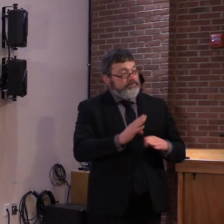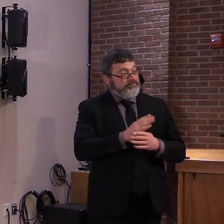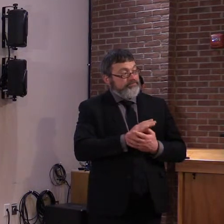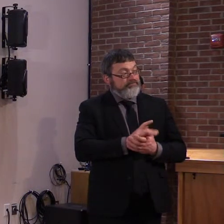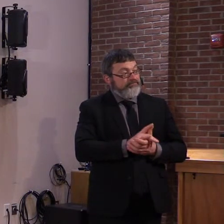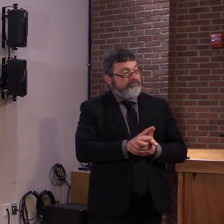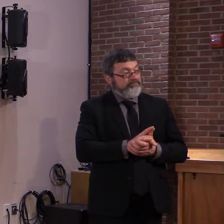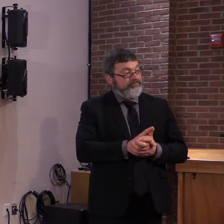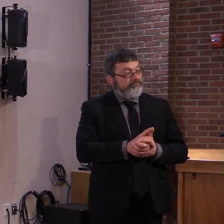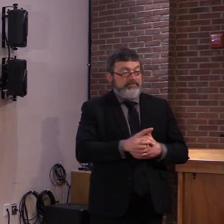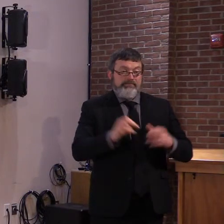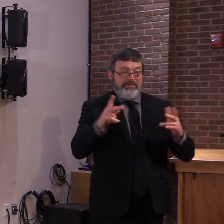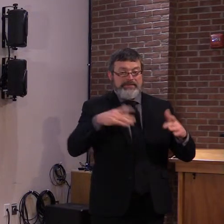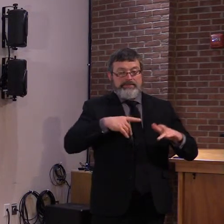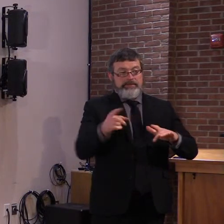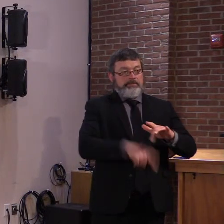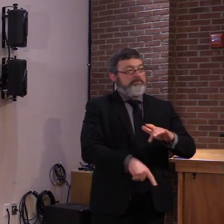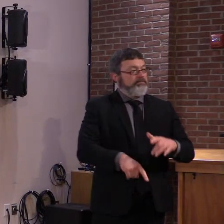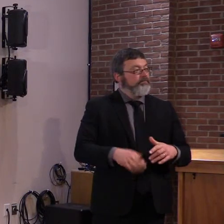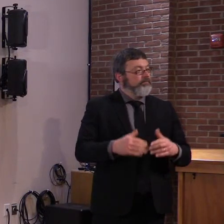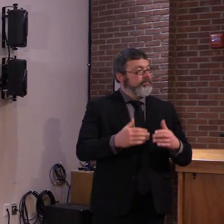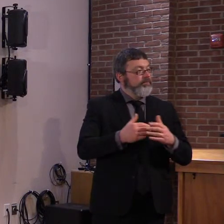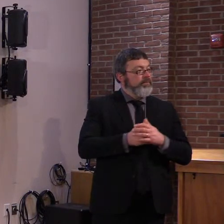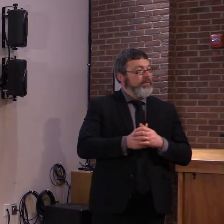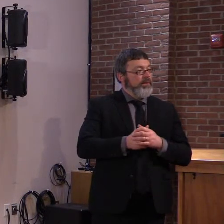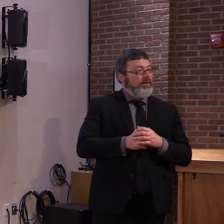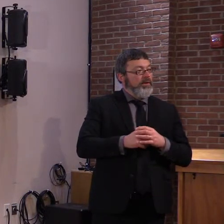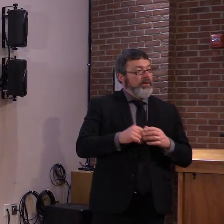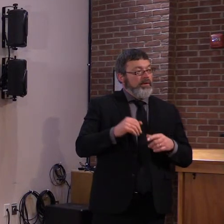All right, we'll go to Stuart, NBC5.